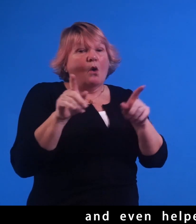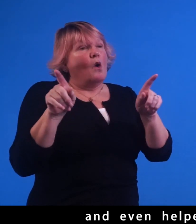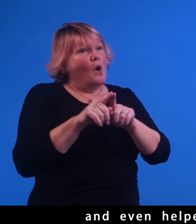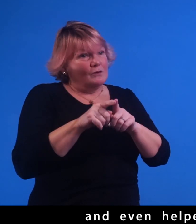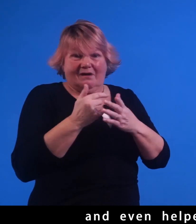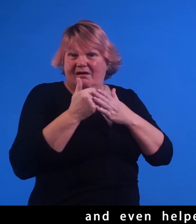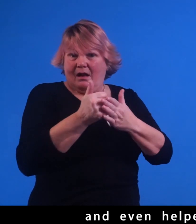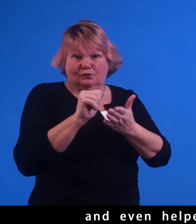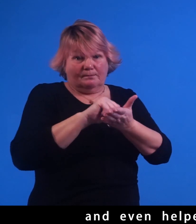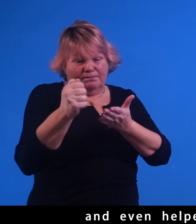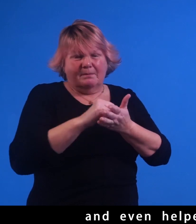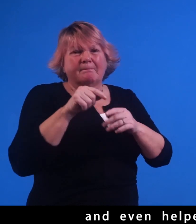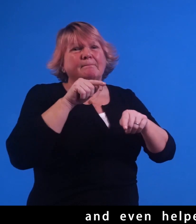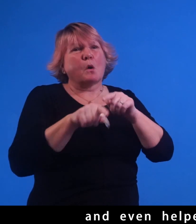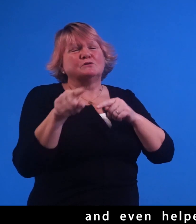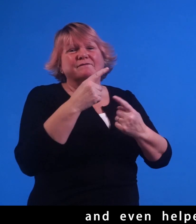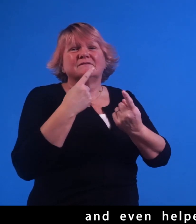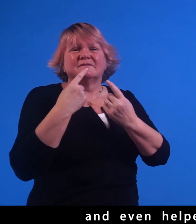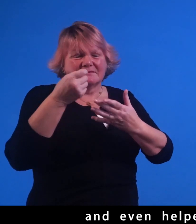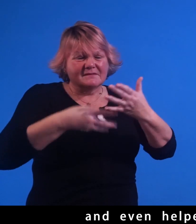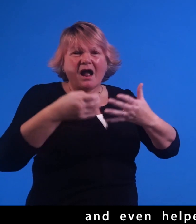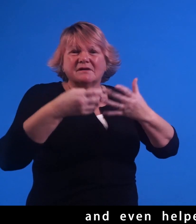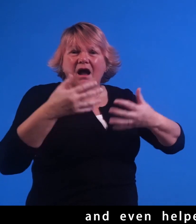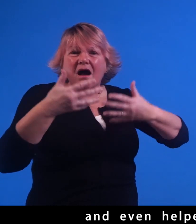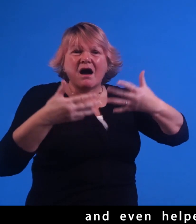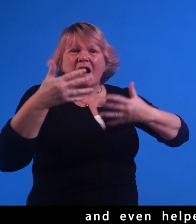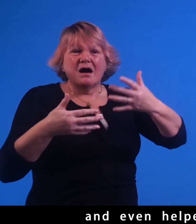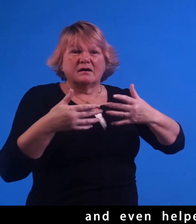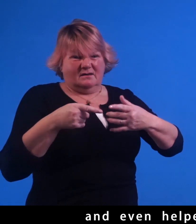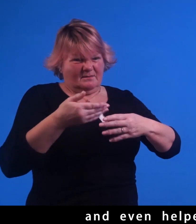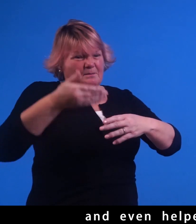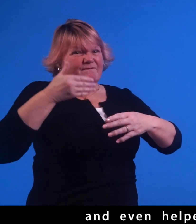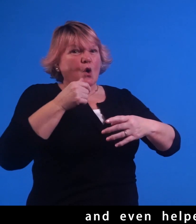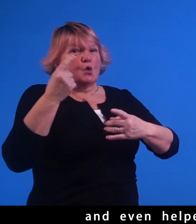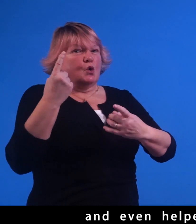and even helped publish much of the data that his predecessor had left.